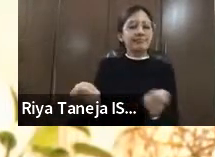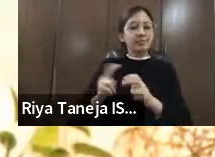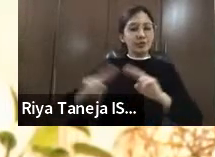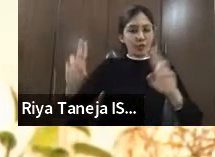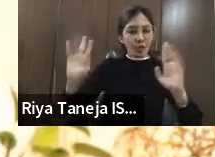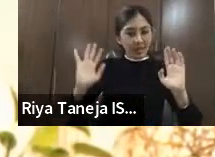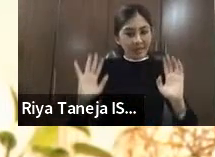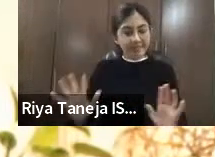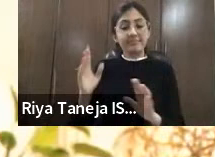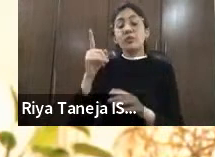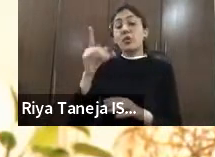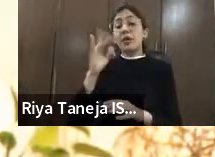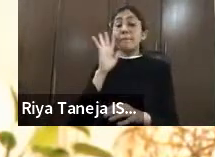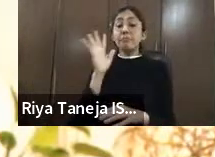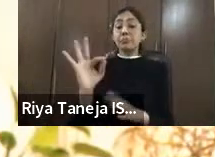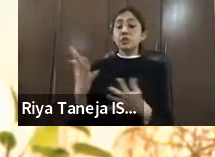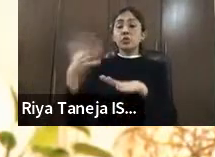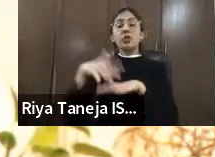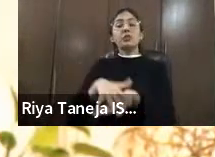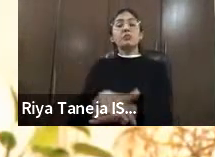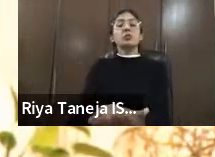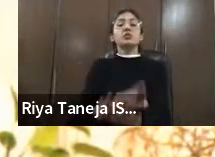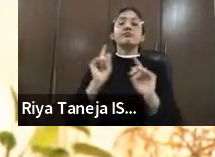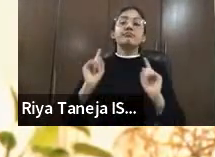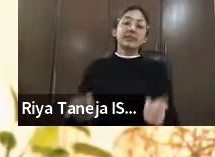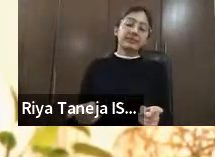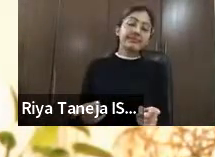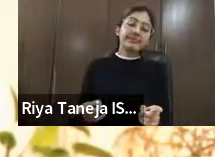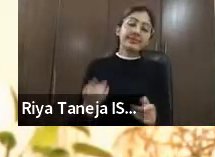our people with disabilities to reach their full potential.